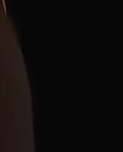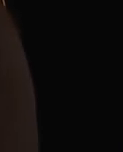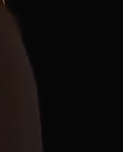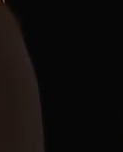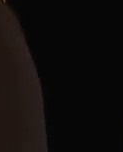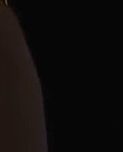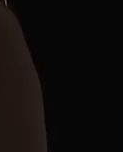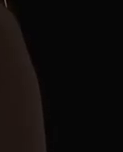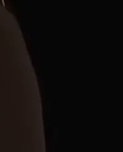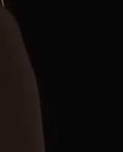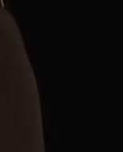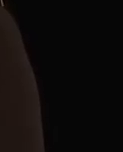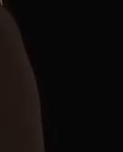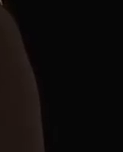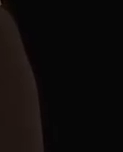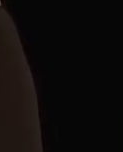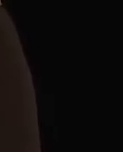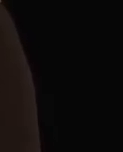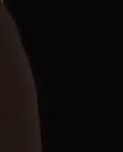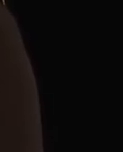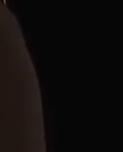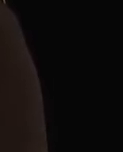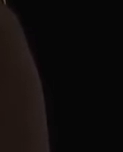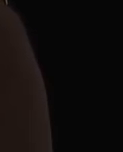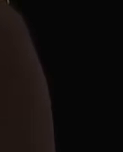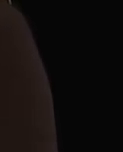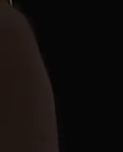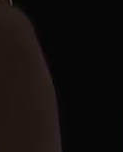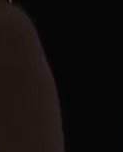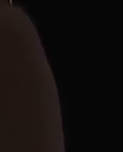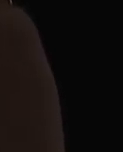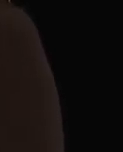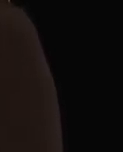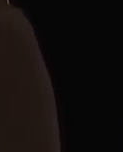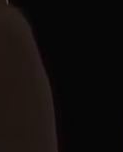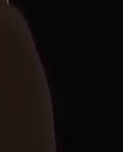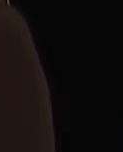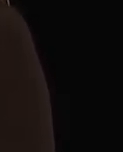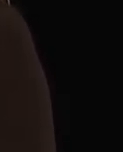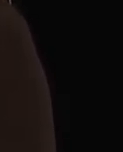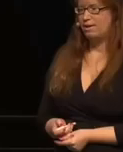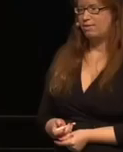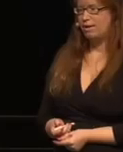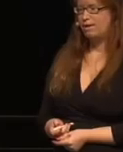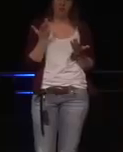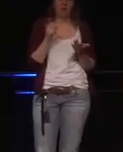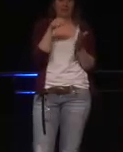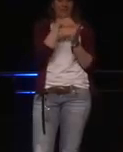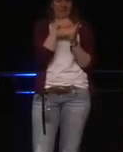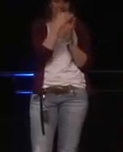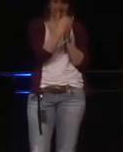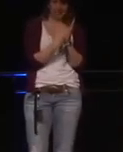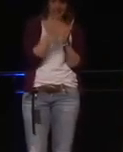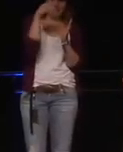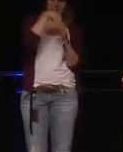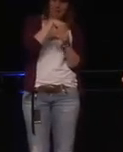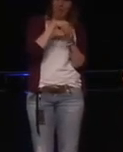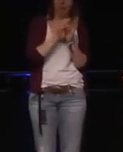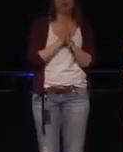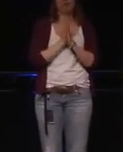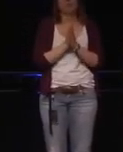is existing in the kind of data, which is the GDPR, the General